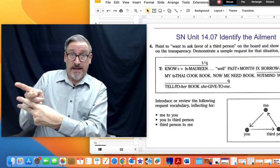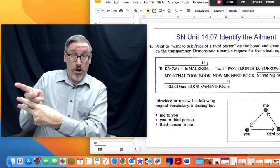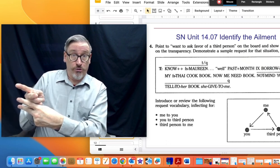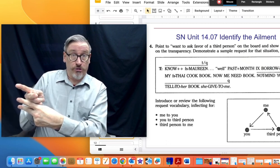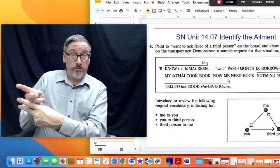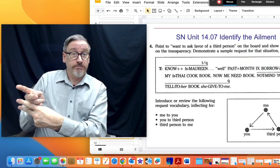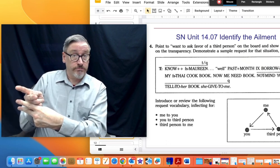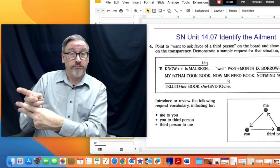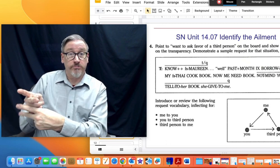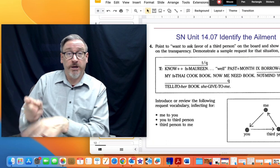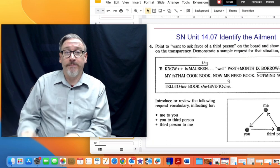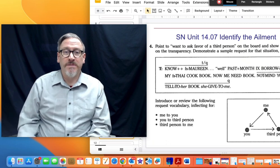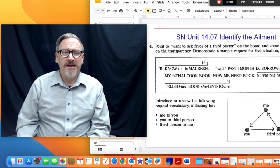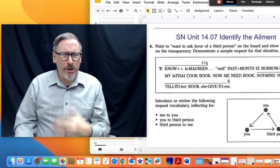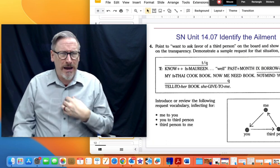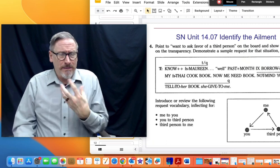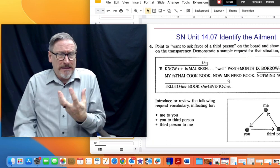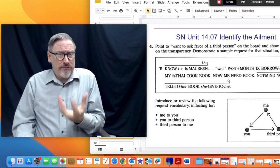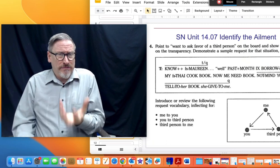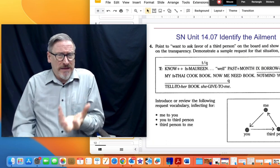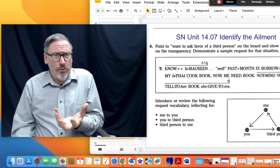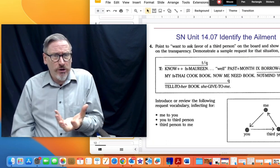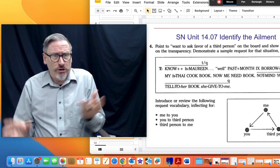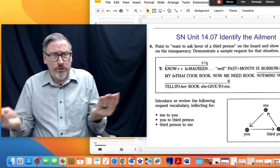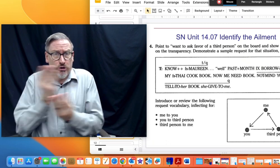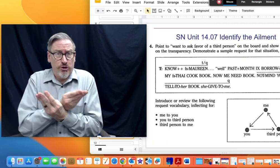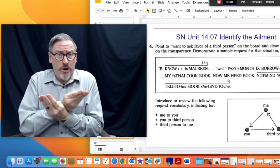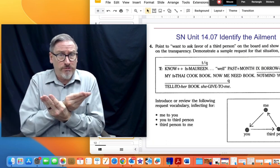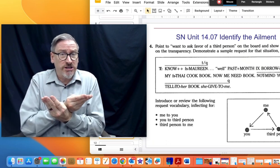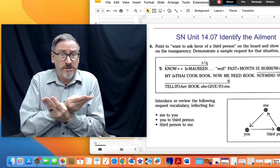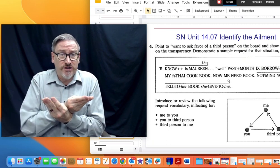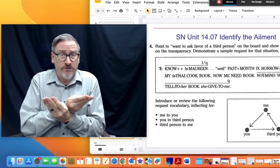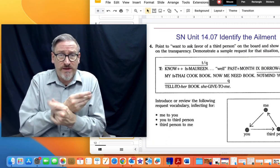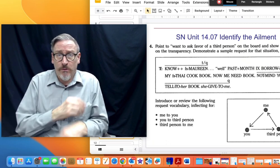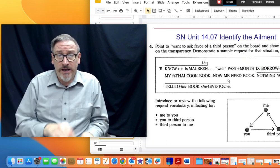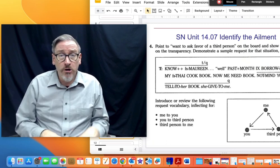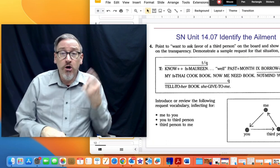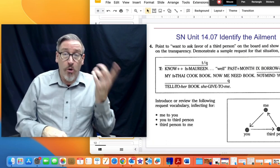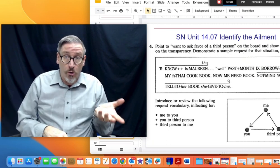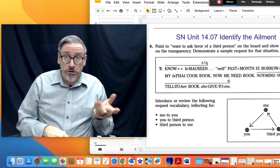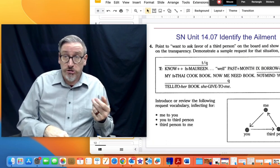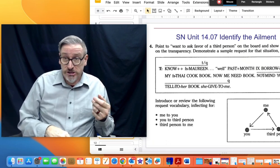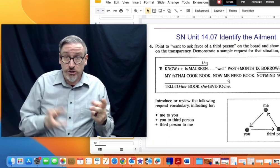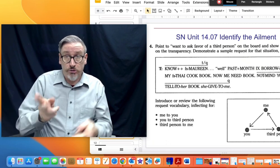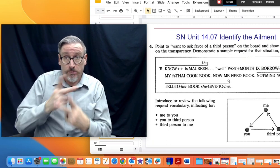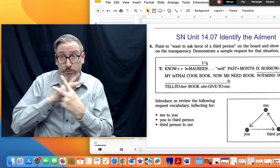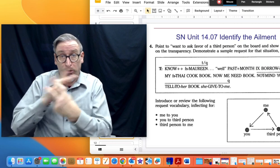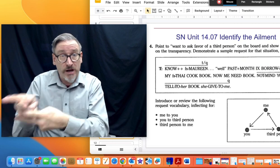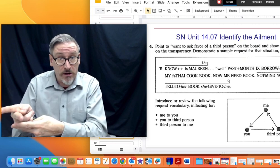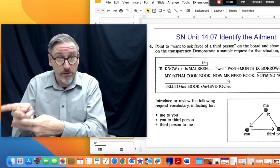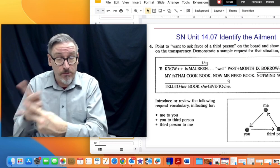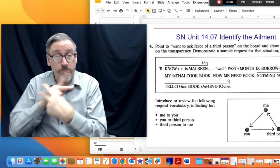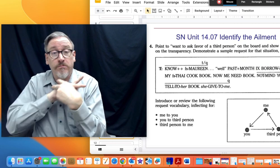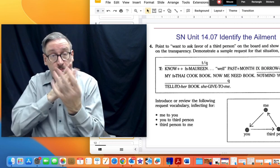I loaned her. Okay. So I mean that's one way you could do it. You could do object subject verb that way, or just do